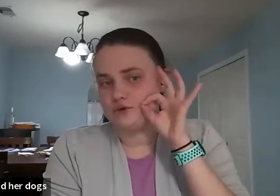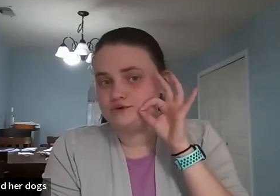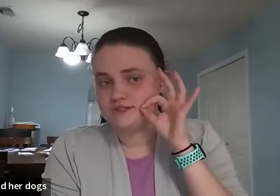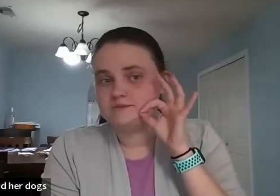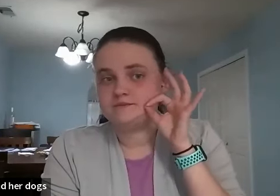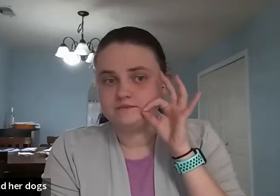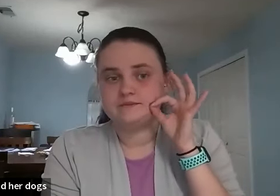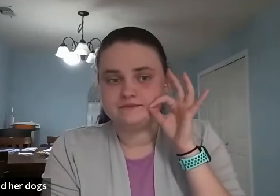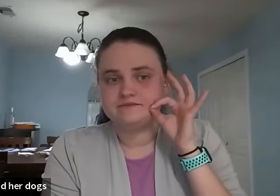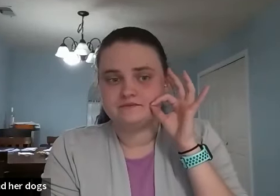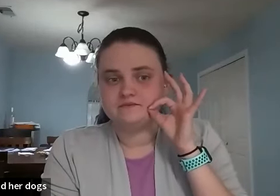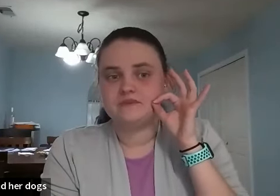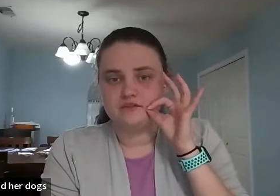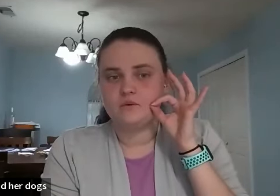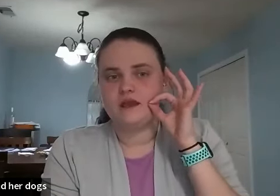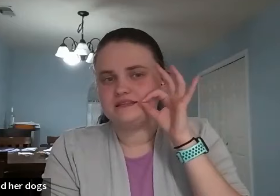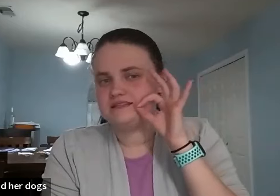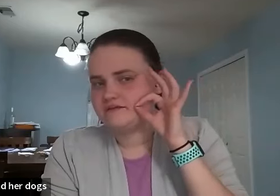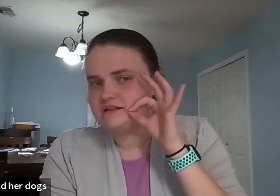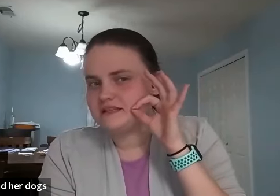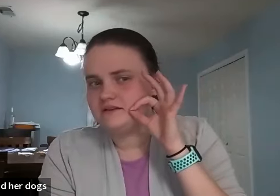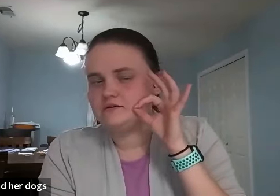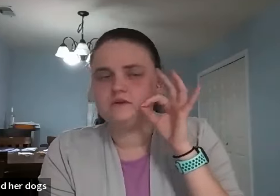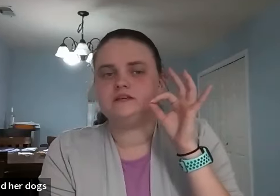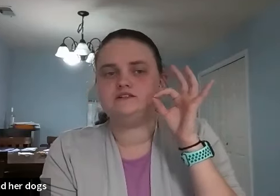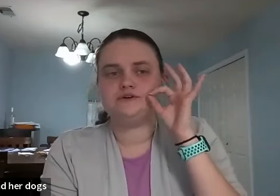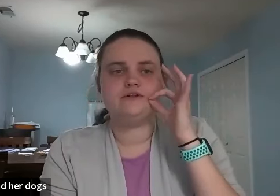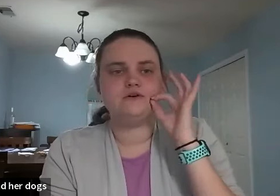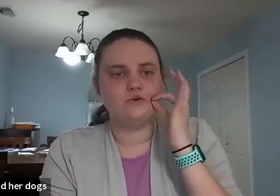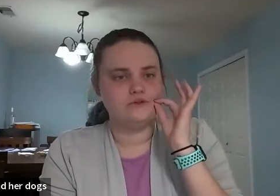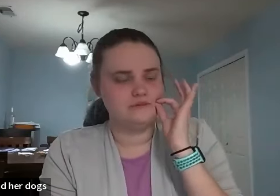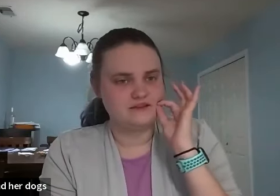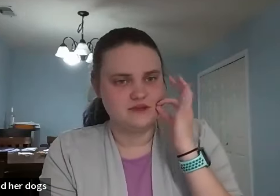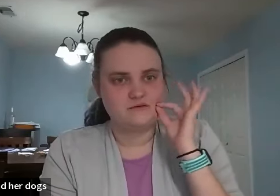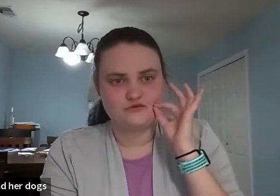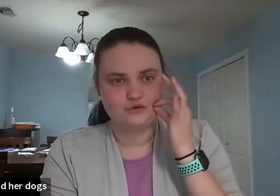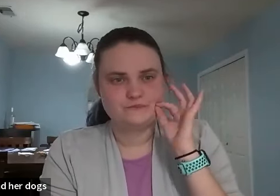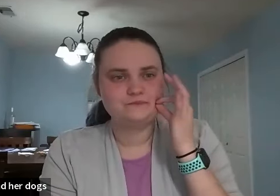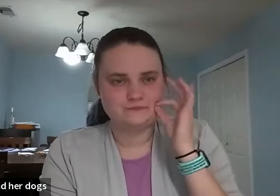fruit. Either way, it's like a very slight little like circular or the bouncing back and forth fruit.